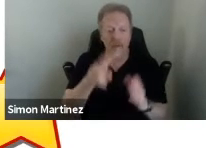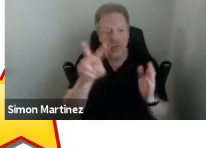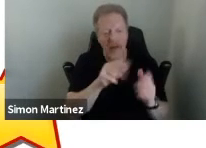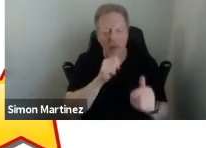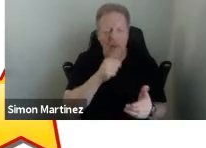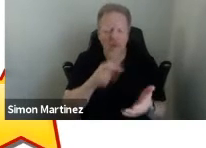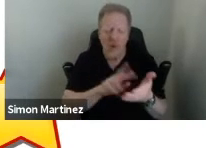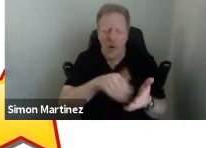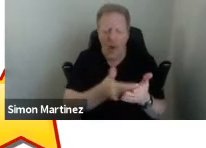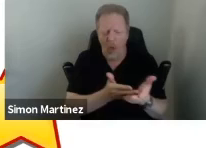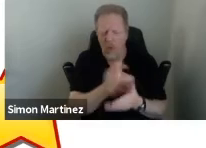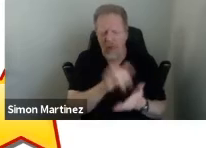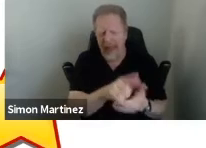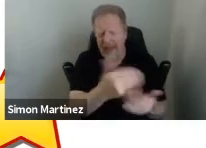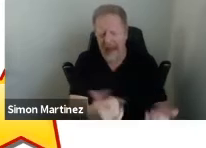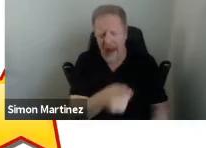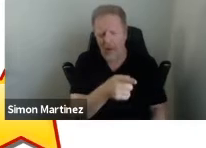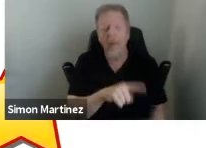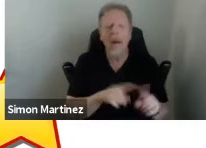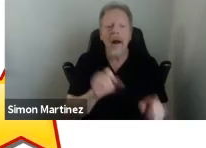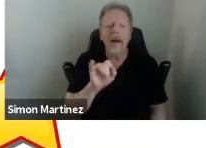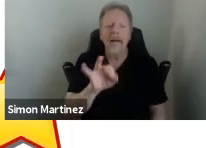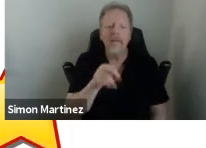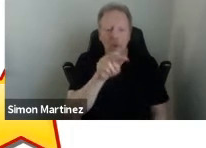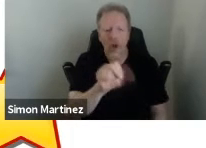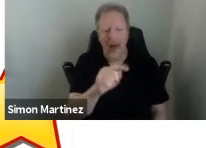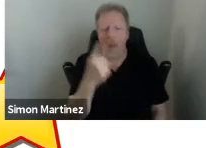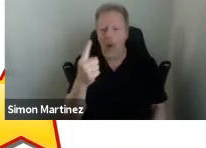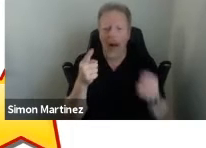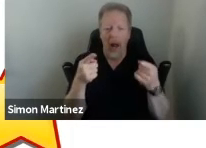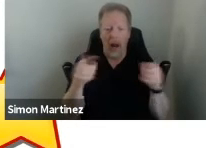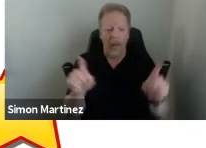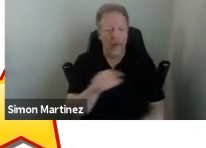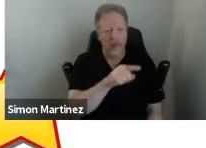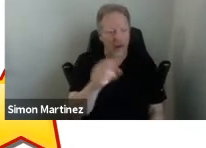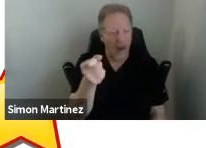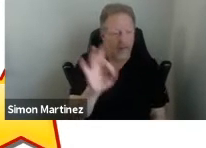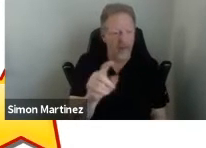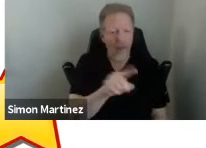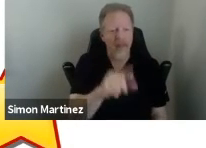read through it all, of an accomplishment of